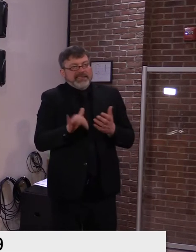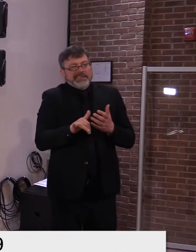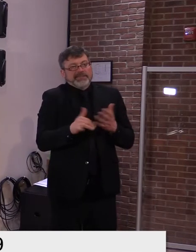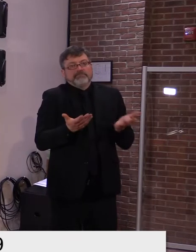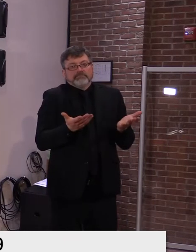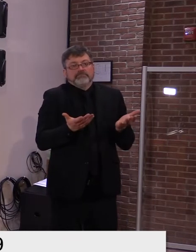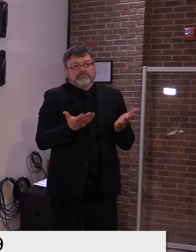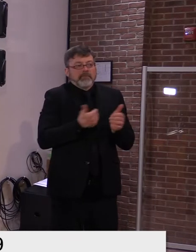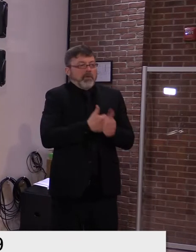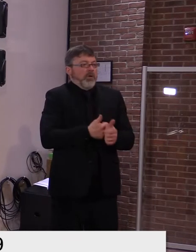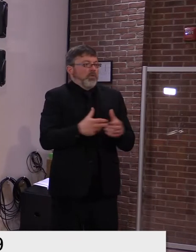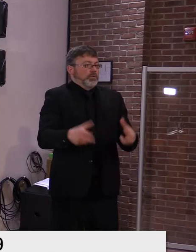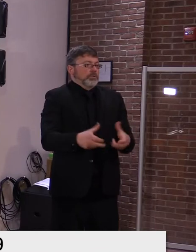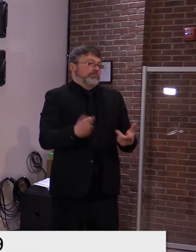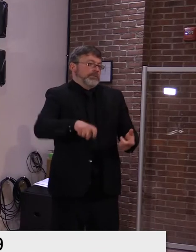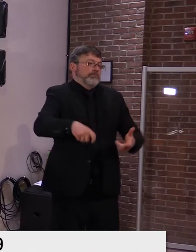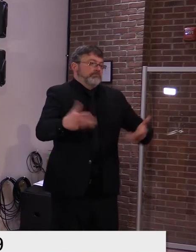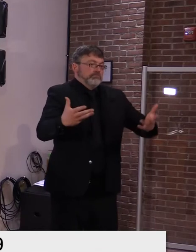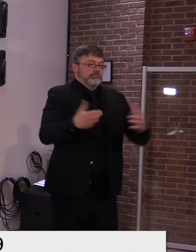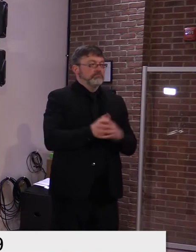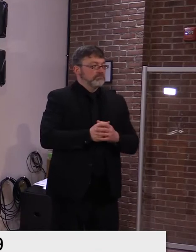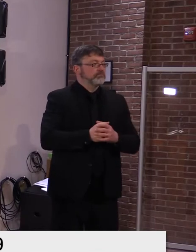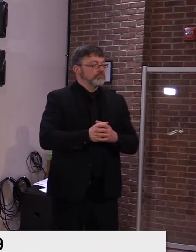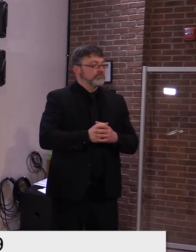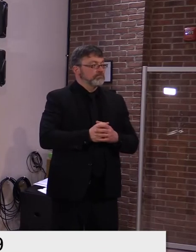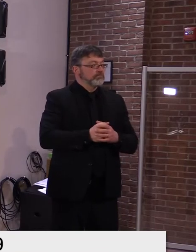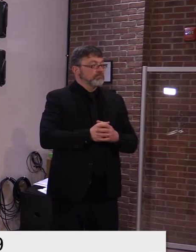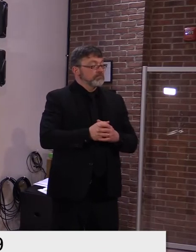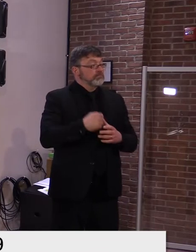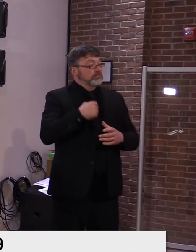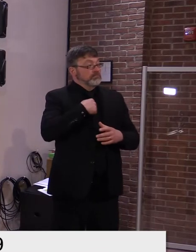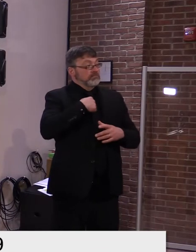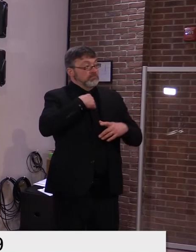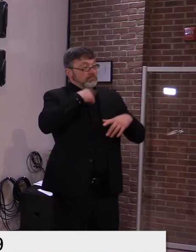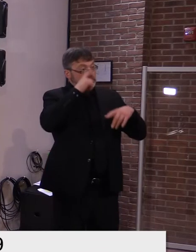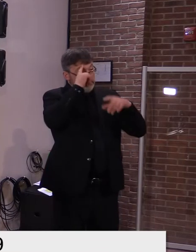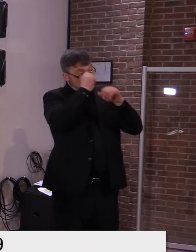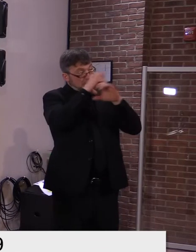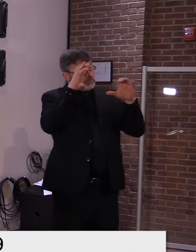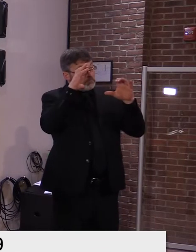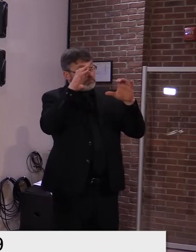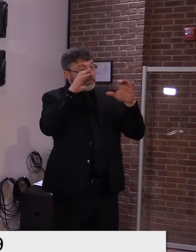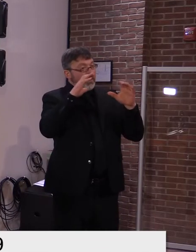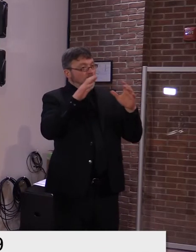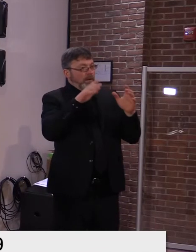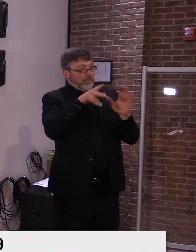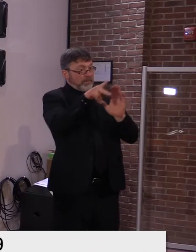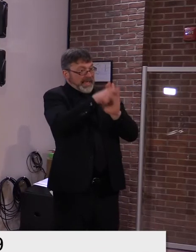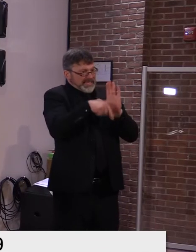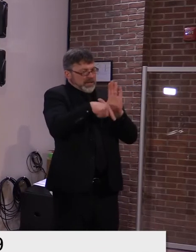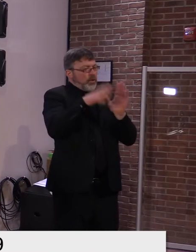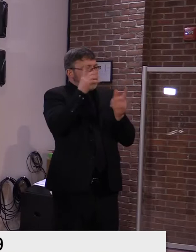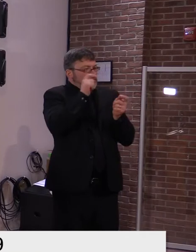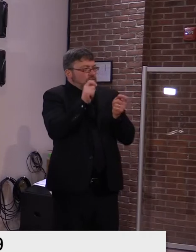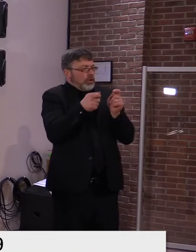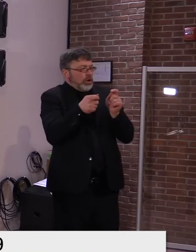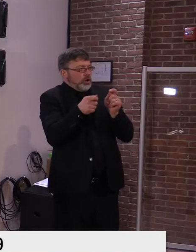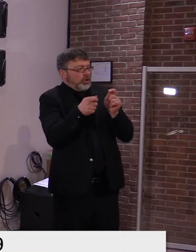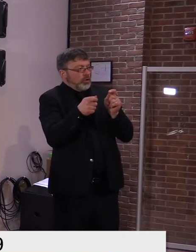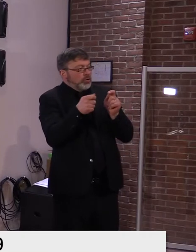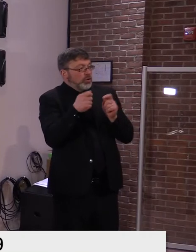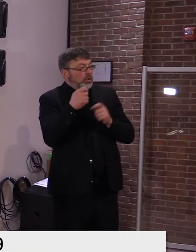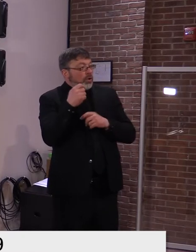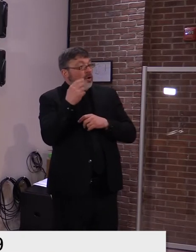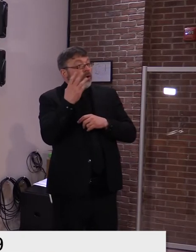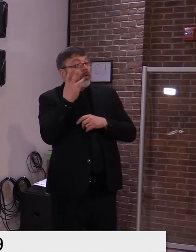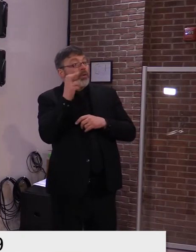Vermont. We do anticipate relaxing that policy as we get more people in our state vaccinated, but currently